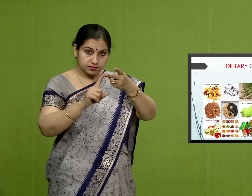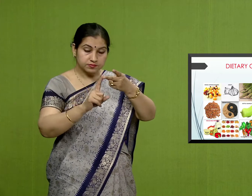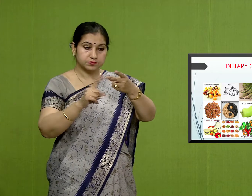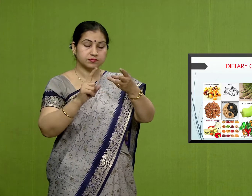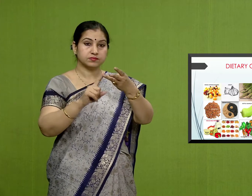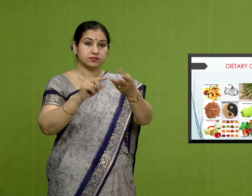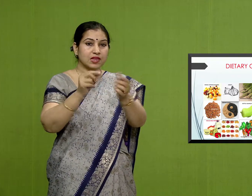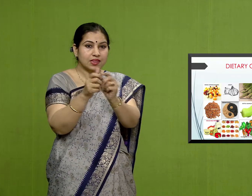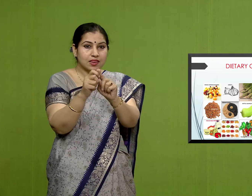nuts.